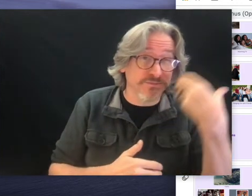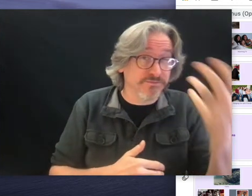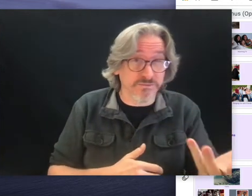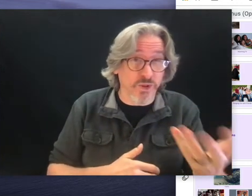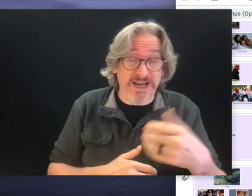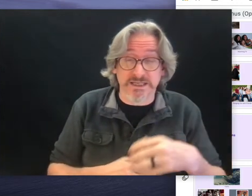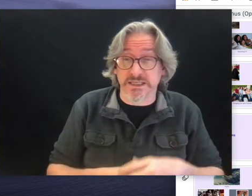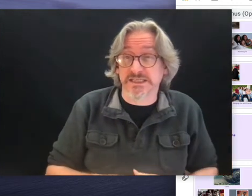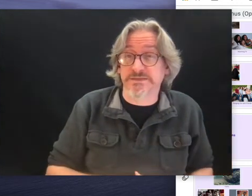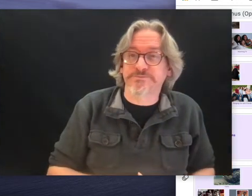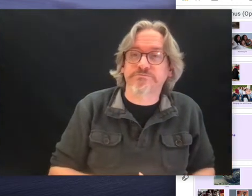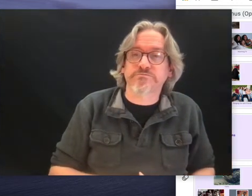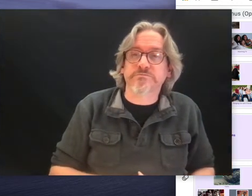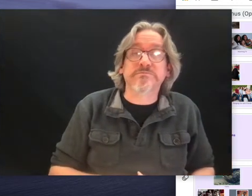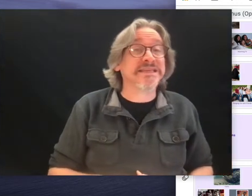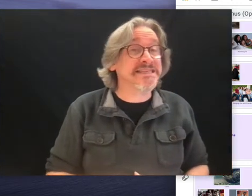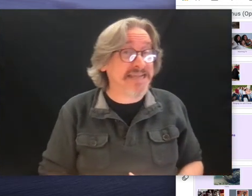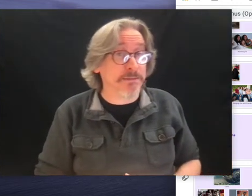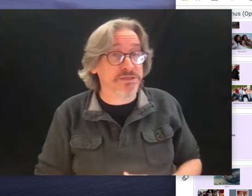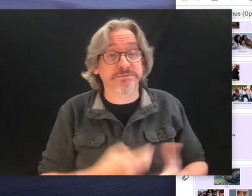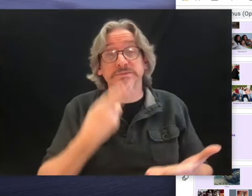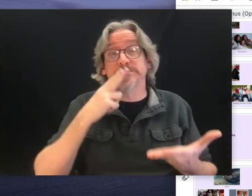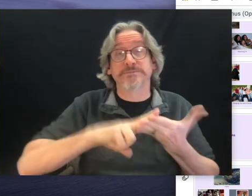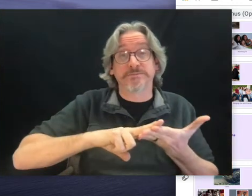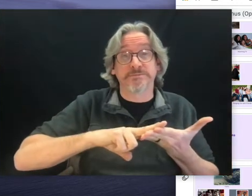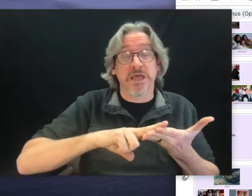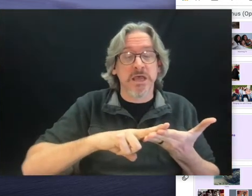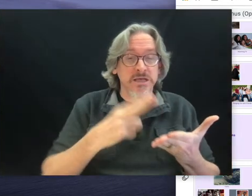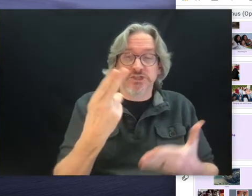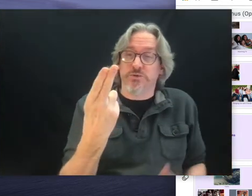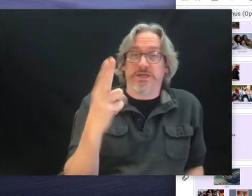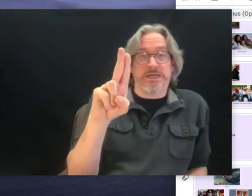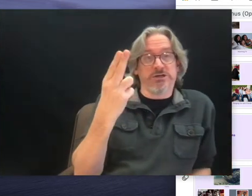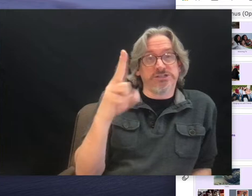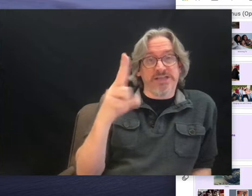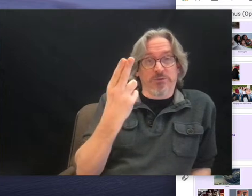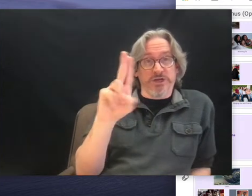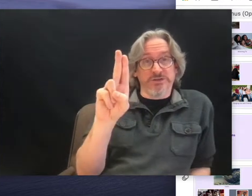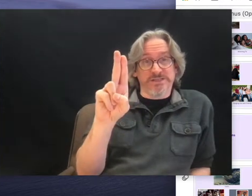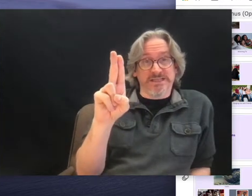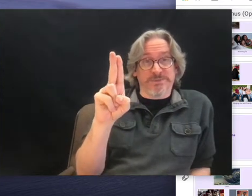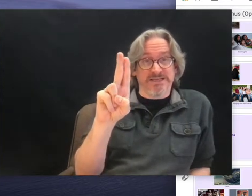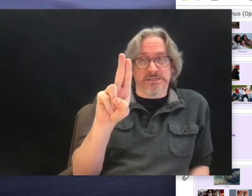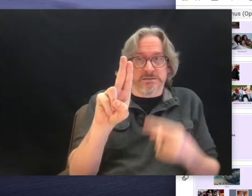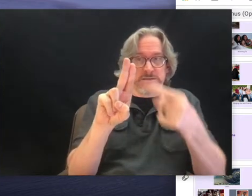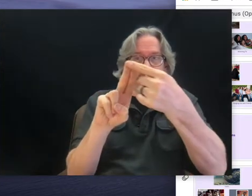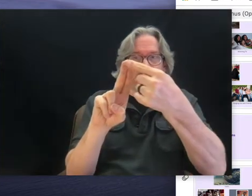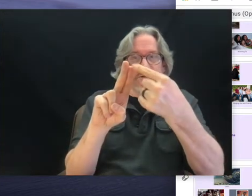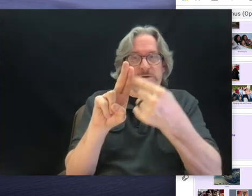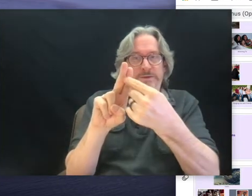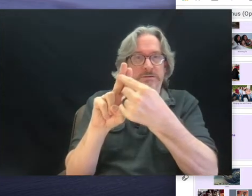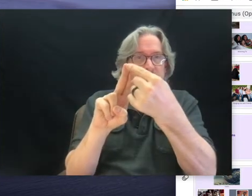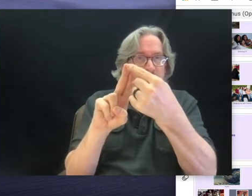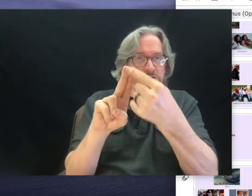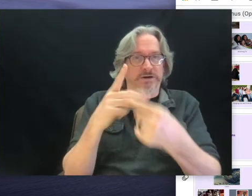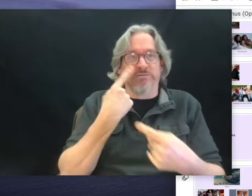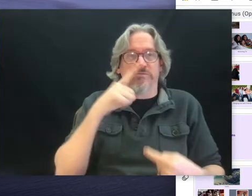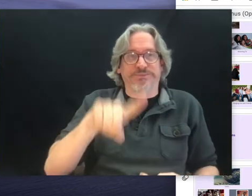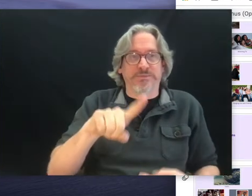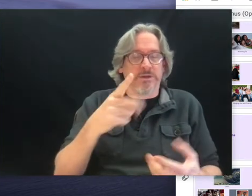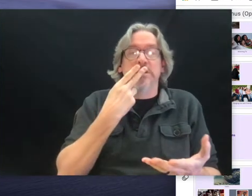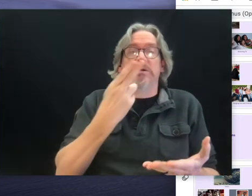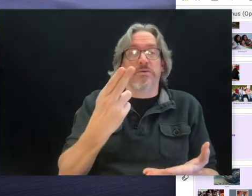comes up, we'll add it to the list. Stamps. So here's stamp. We're going to use this because they're a little bit larger,